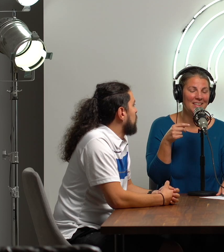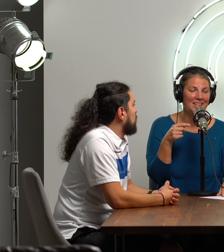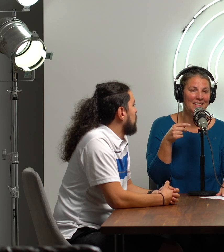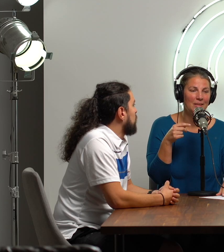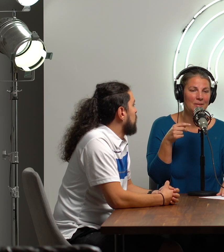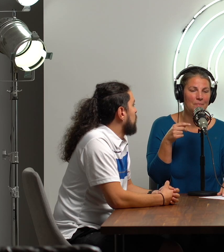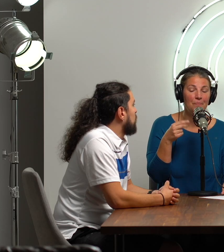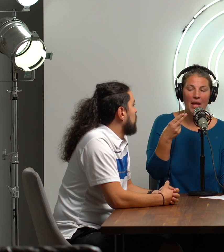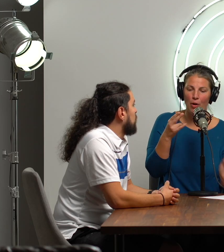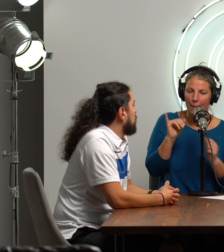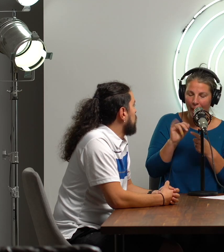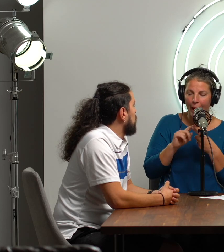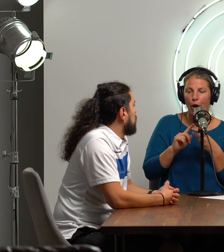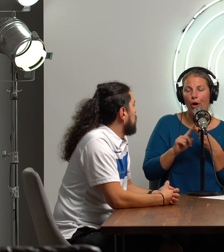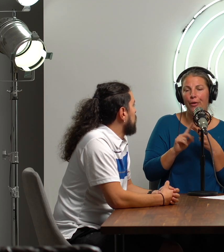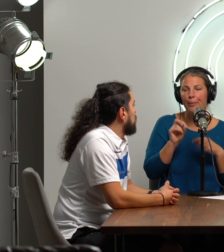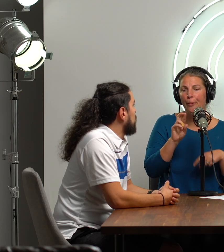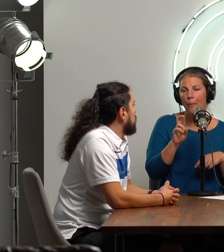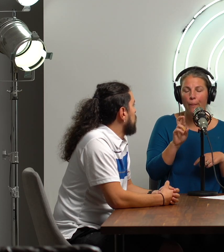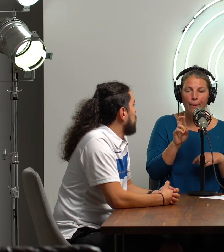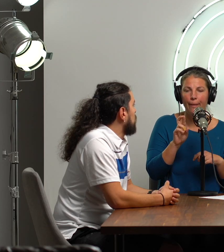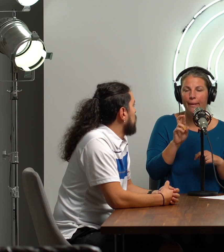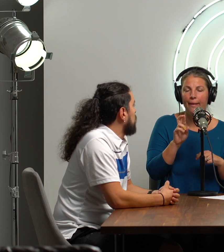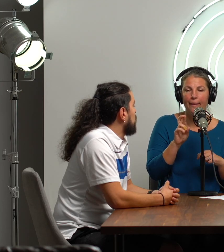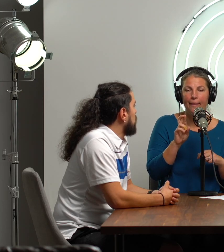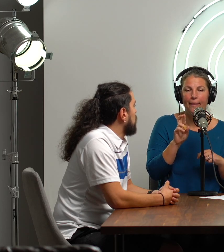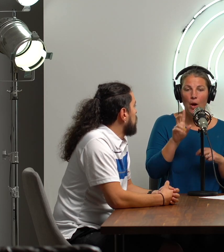impaired or when we see things that we see as maybe